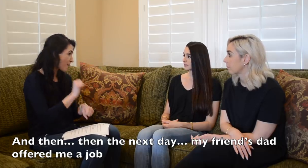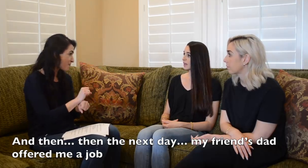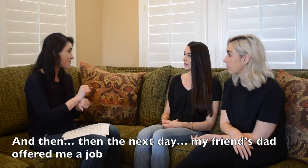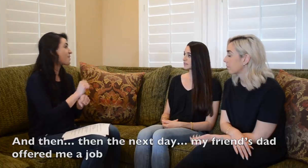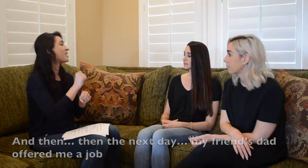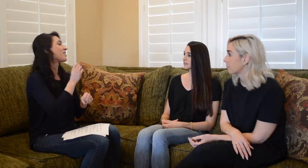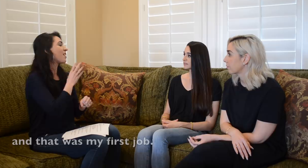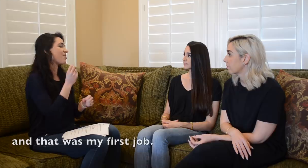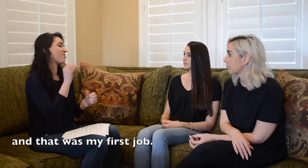Yeah.